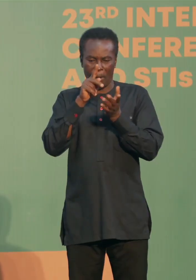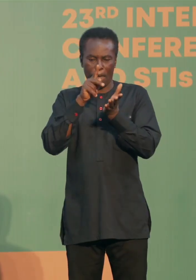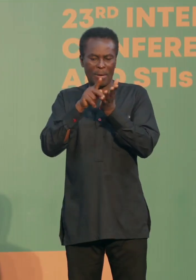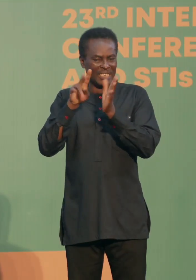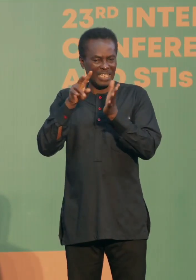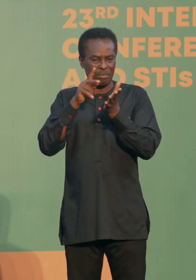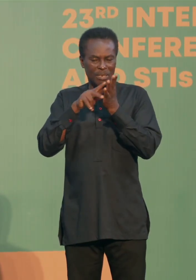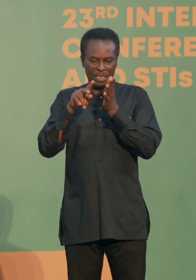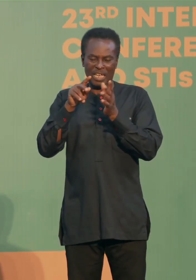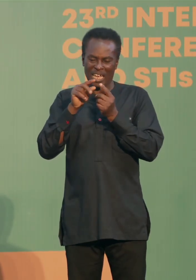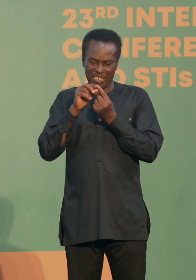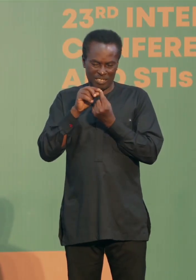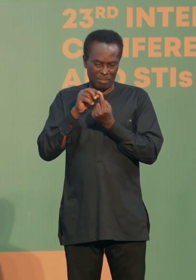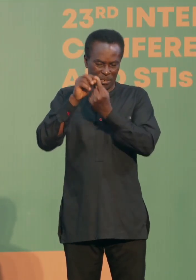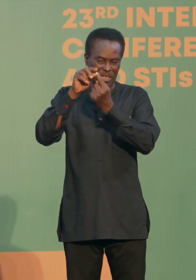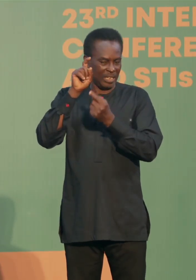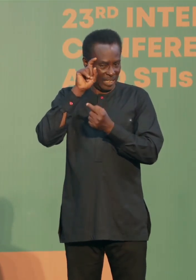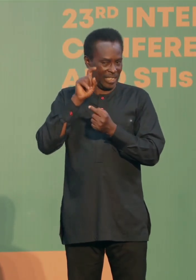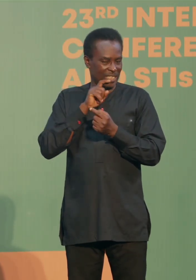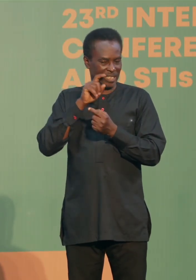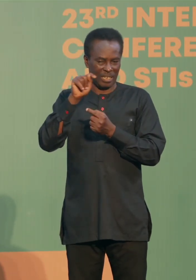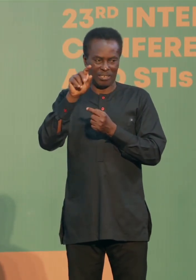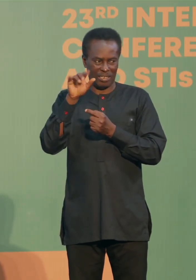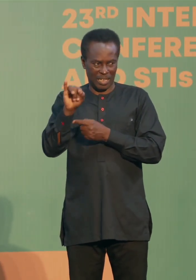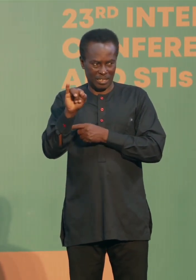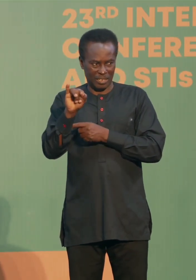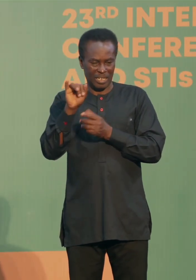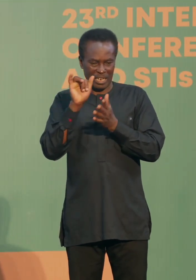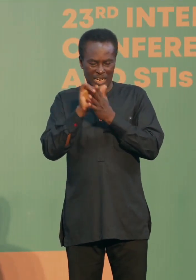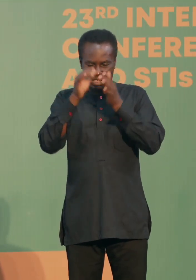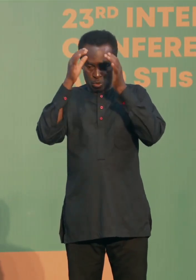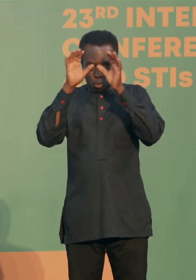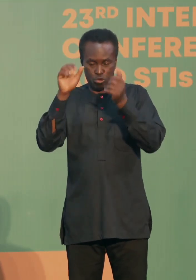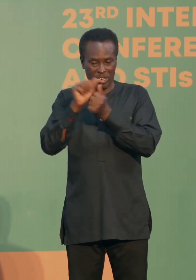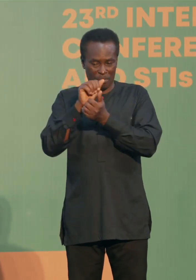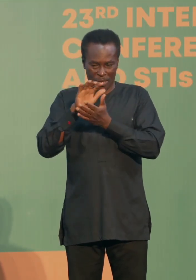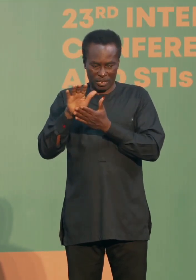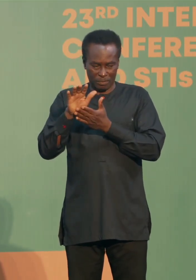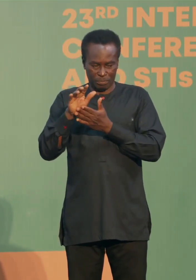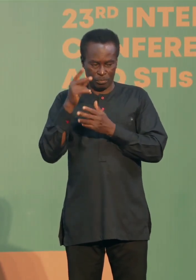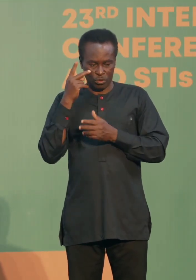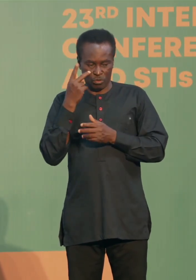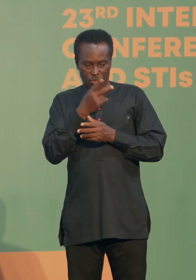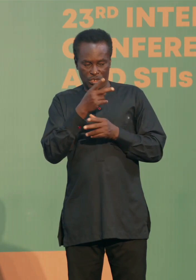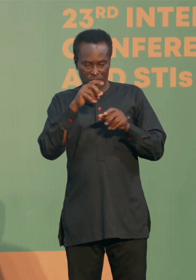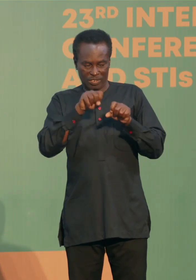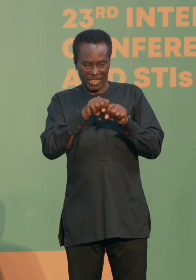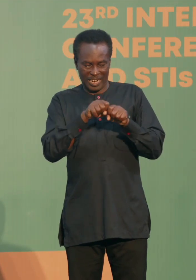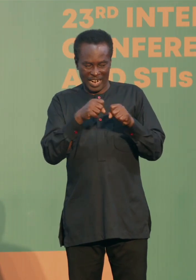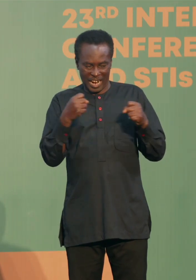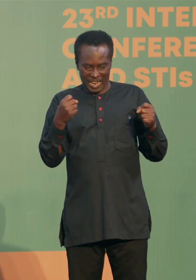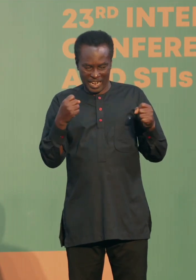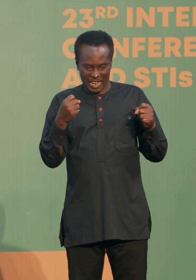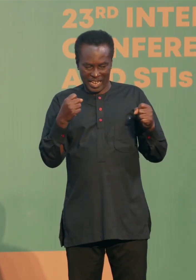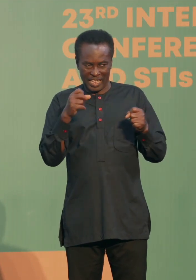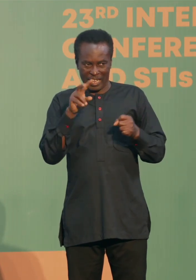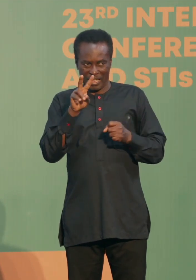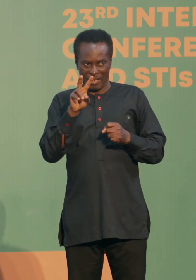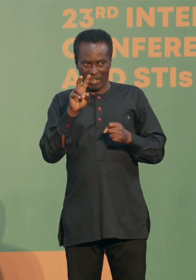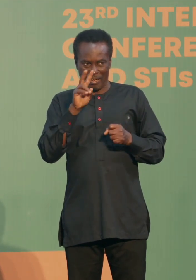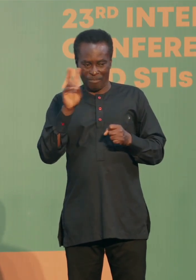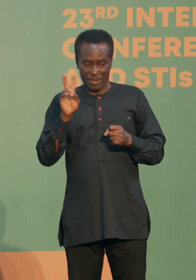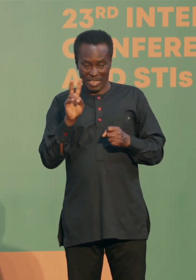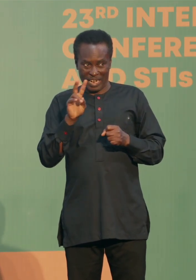is an STI, okay, which causes damage to the epithelium. So you see a crack in this vagina here, and there's a virus which